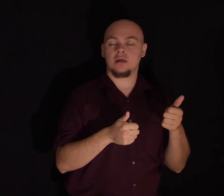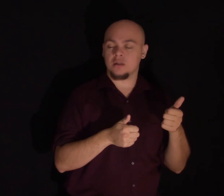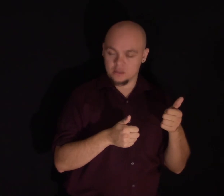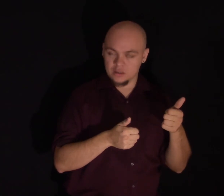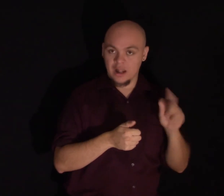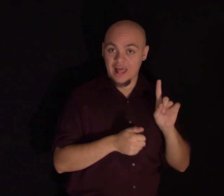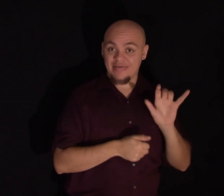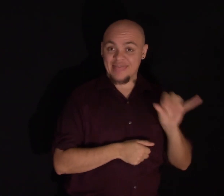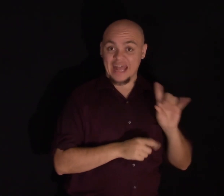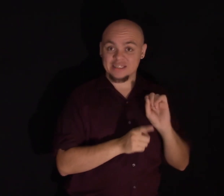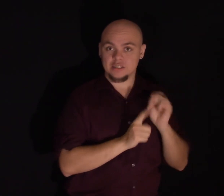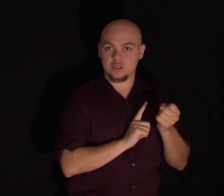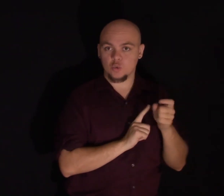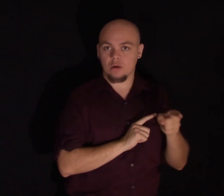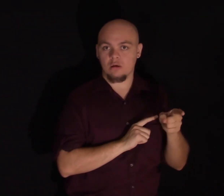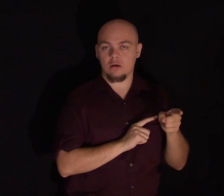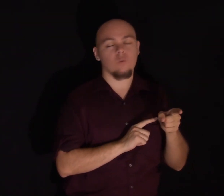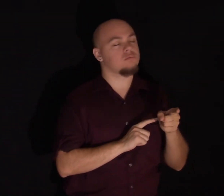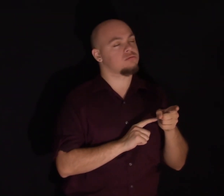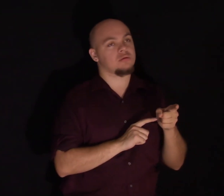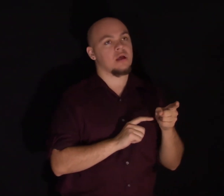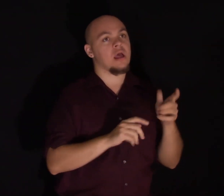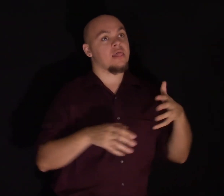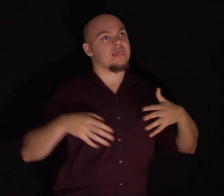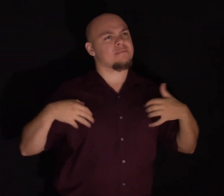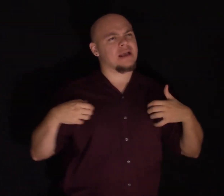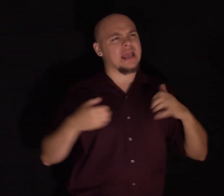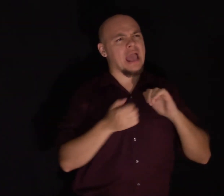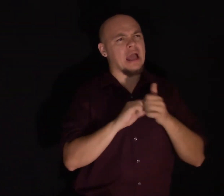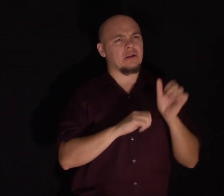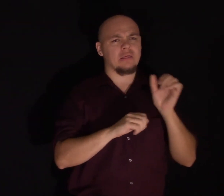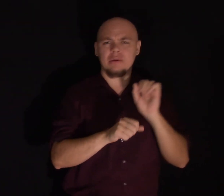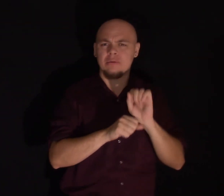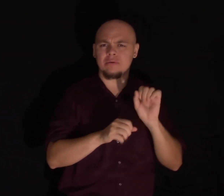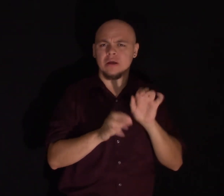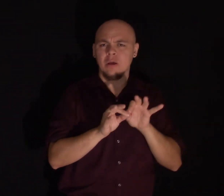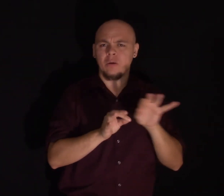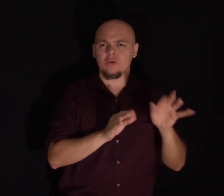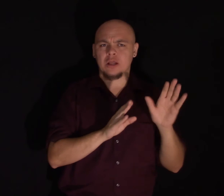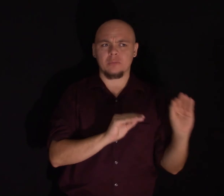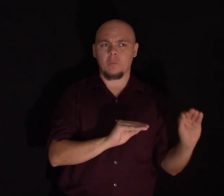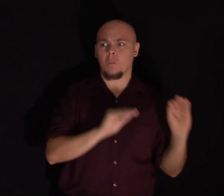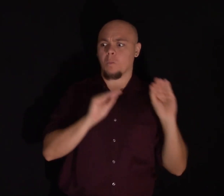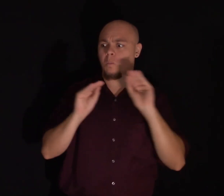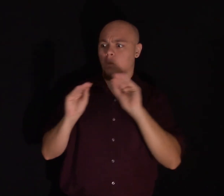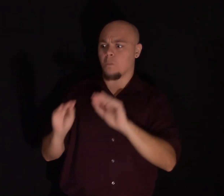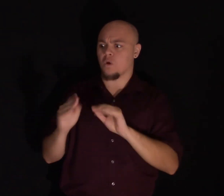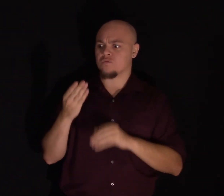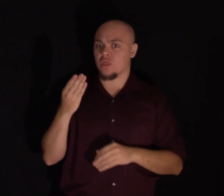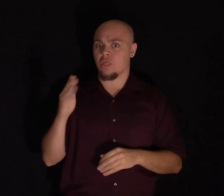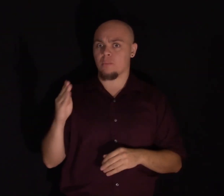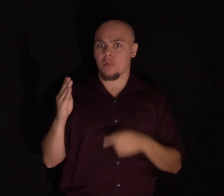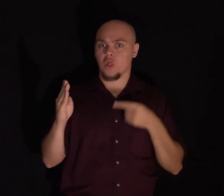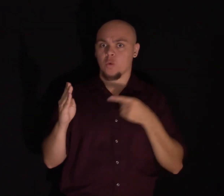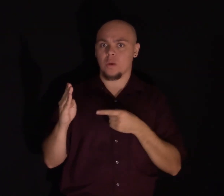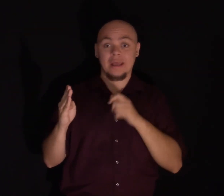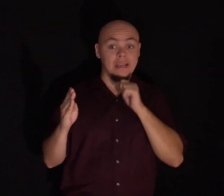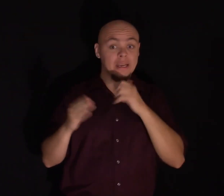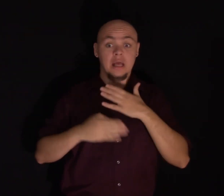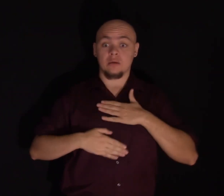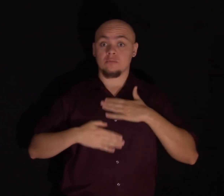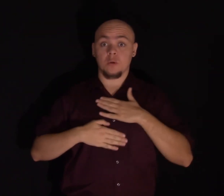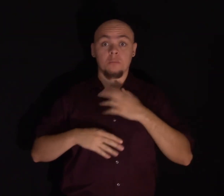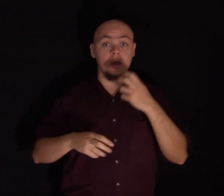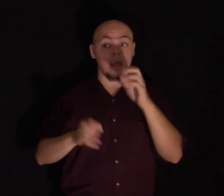situation with the monkey behind the wheel how does the procrastinator ever get himself over here to this blue zone a less pleasant place but where really